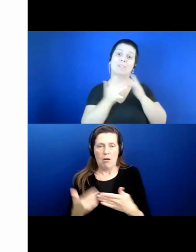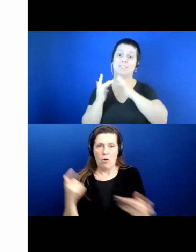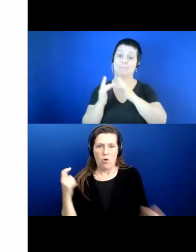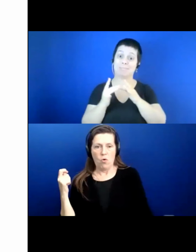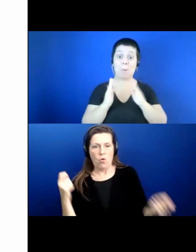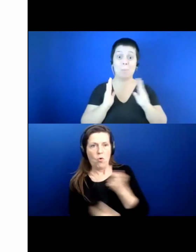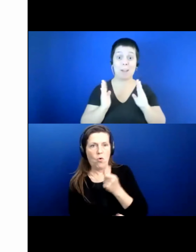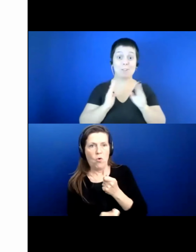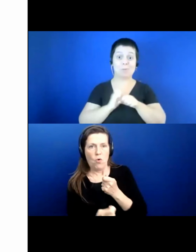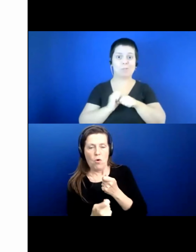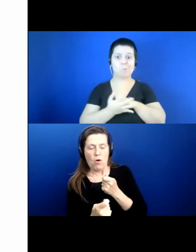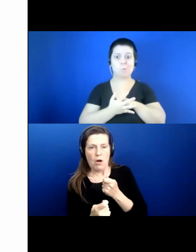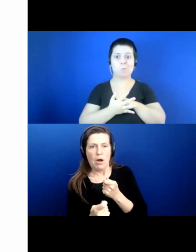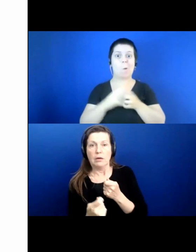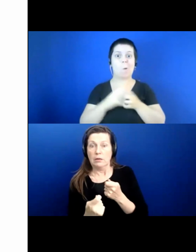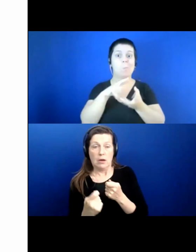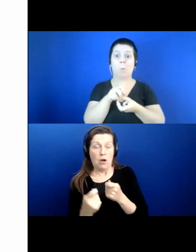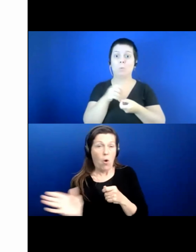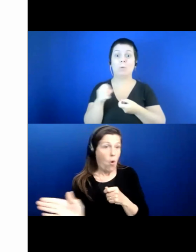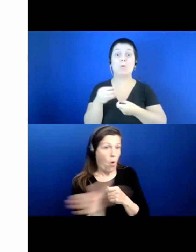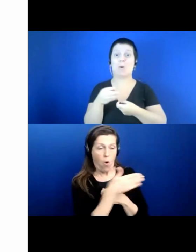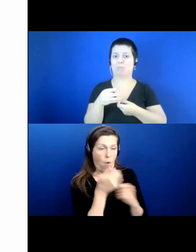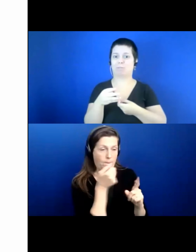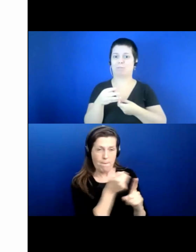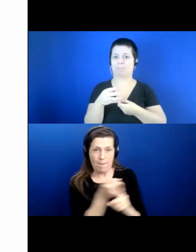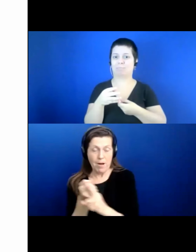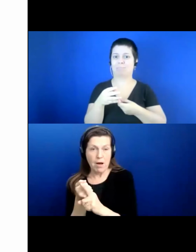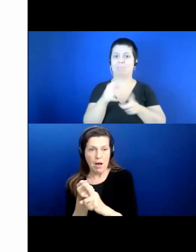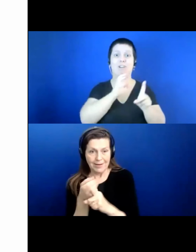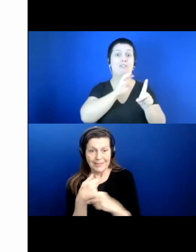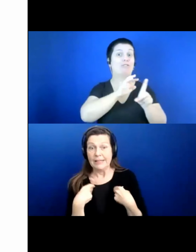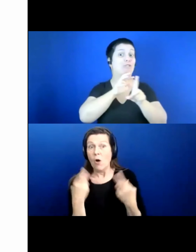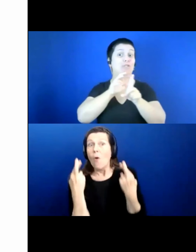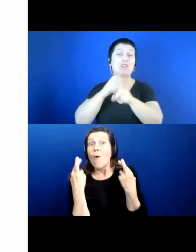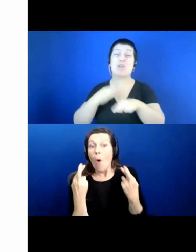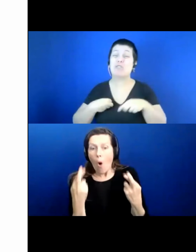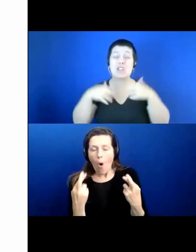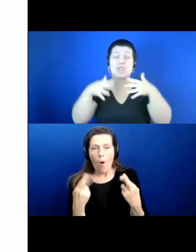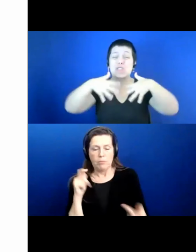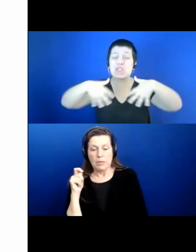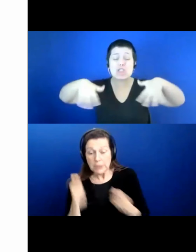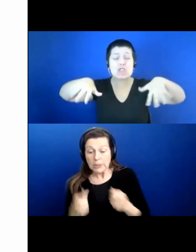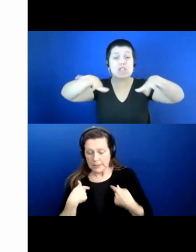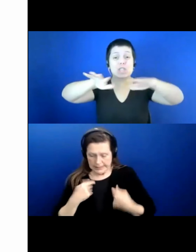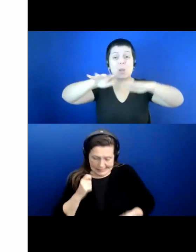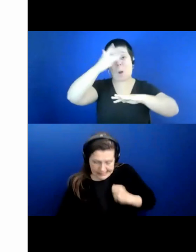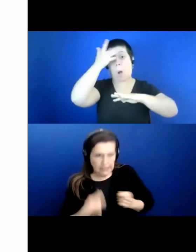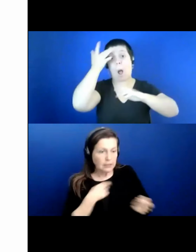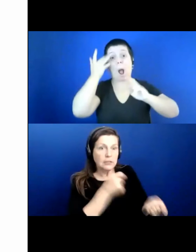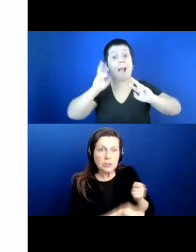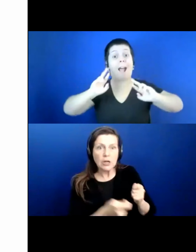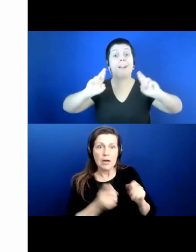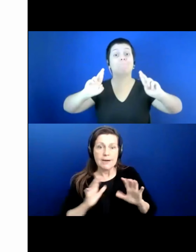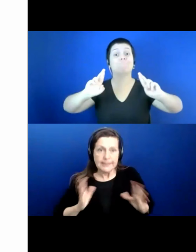a reality that infected all of us, and hopefully by the push that it did bring as